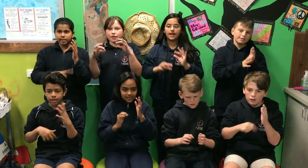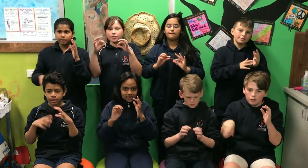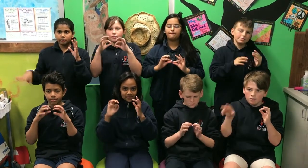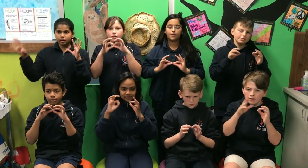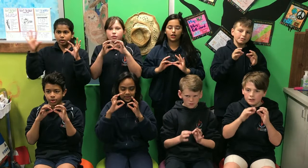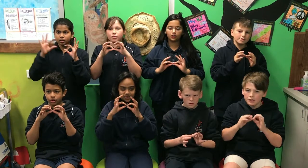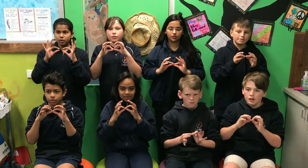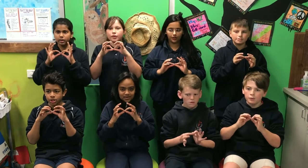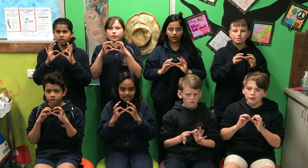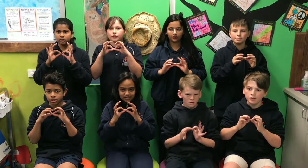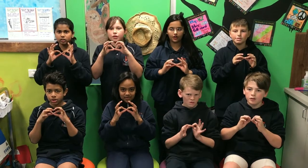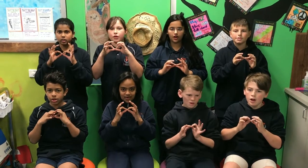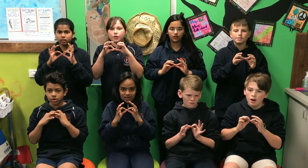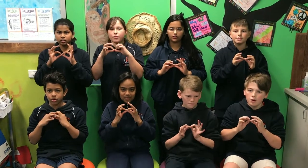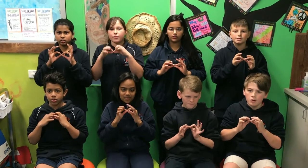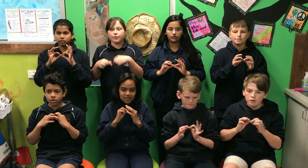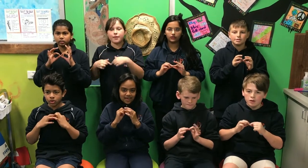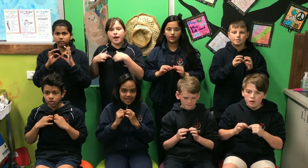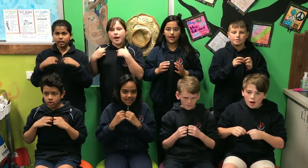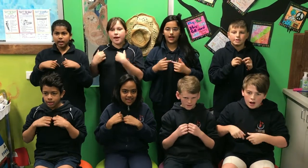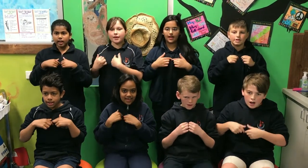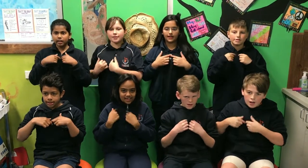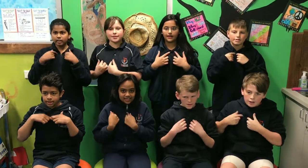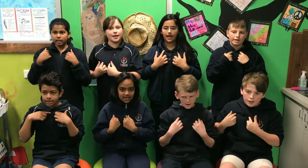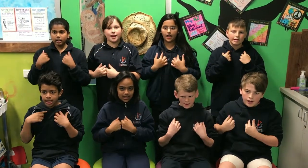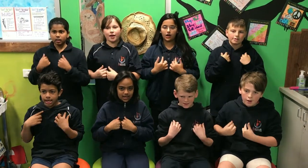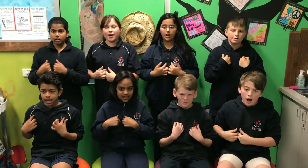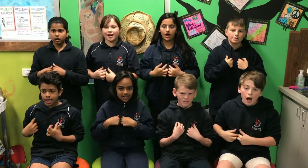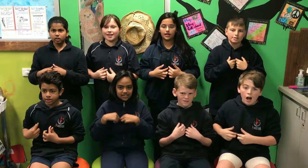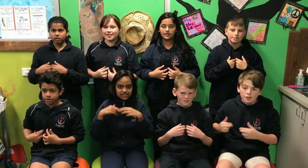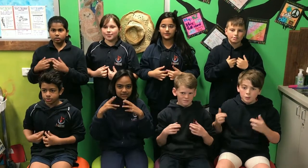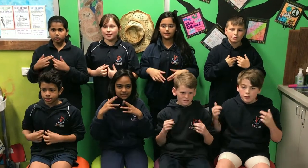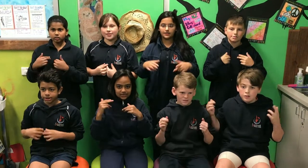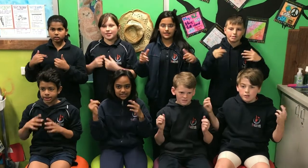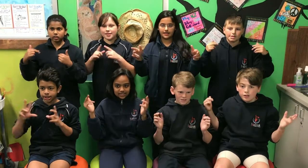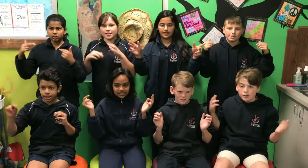Lindbrook will grow, and our hearts will see.